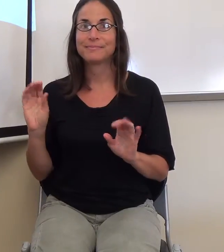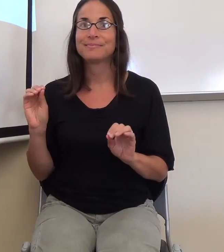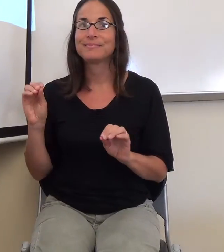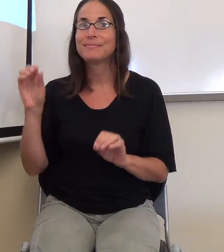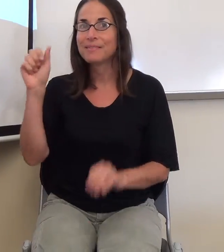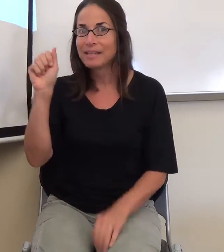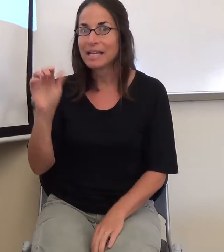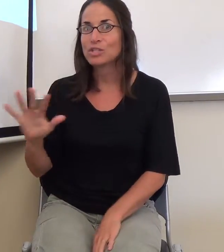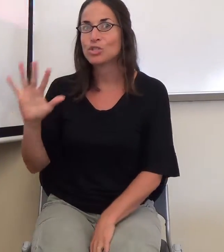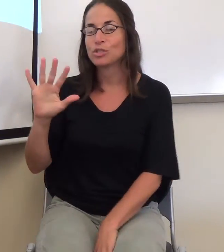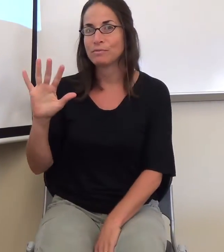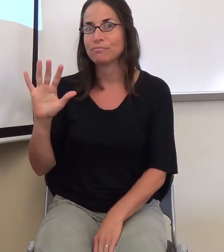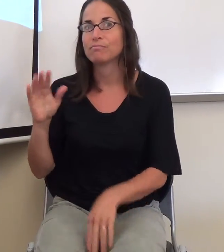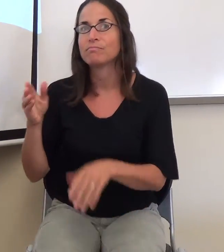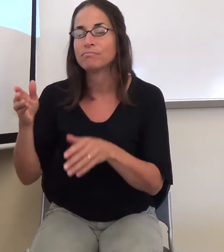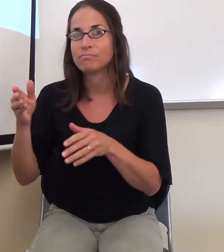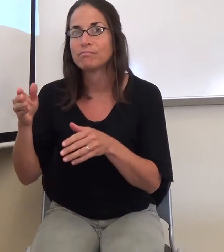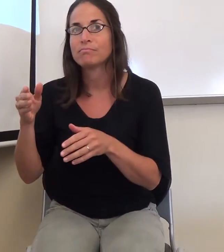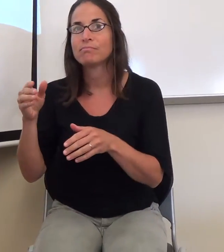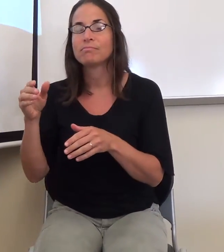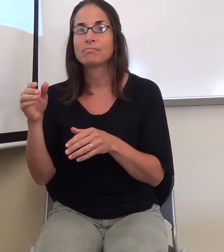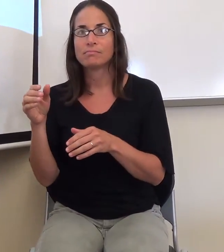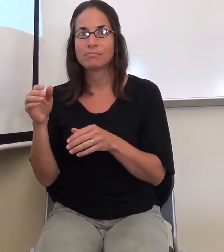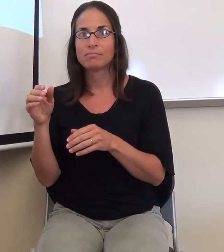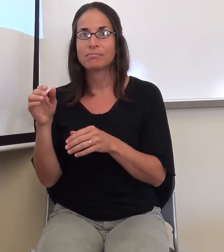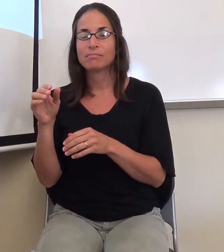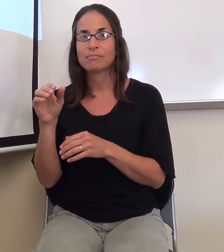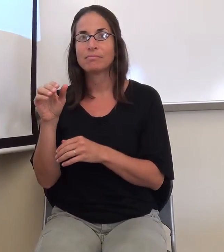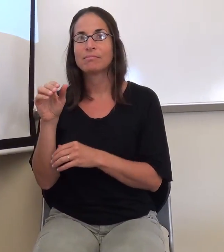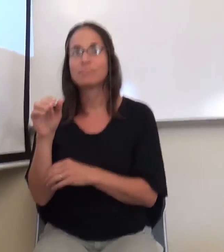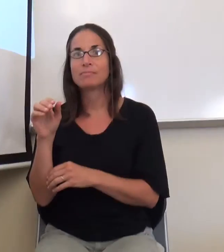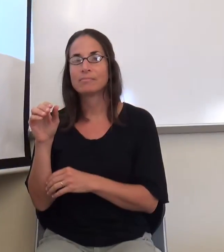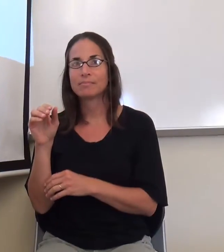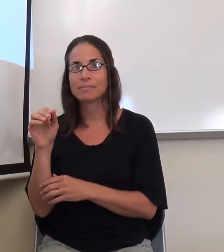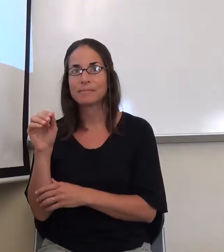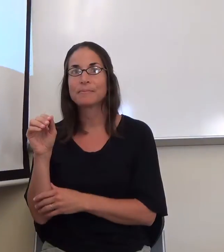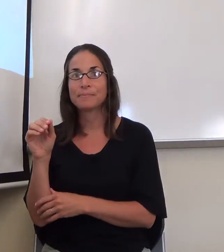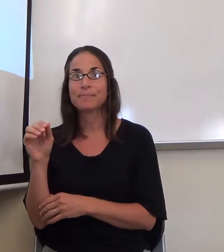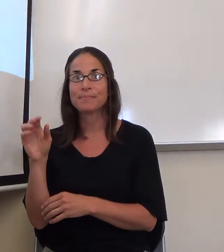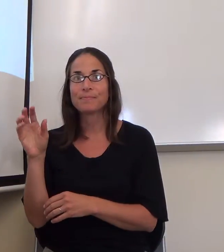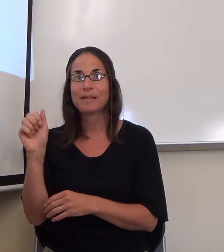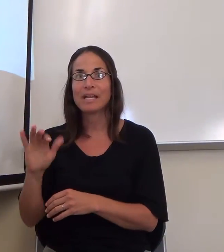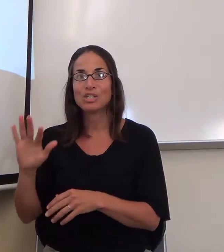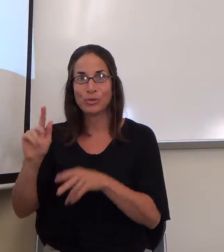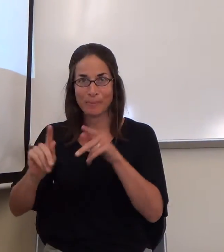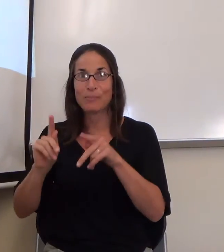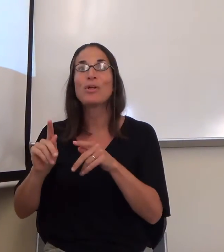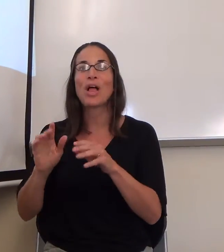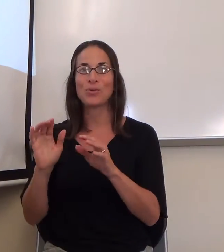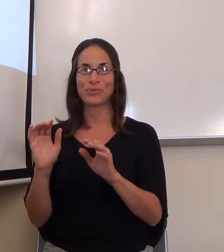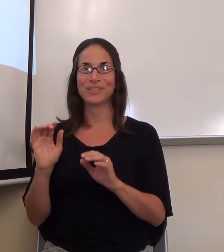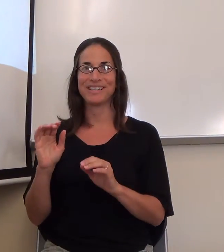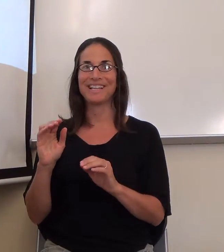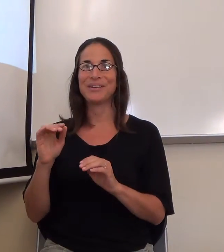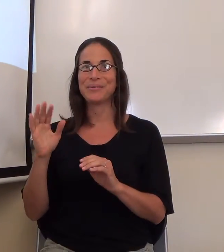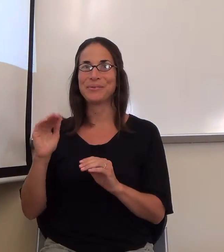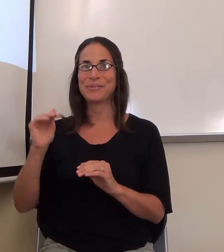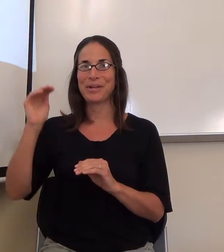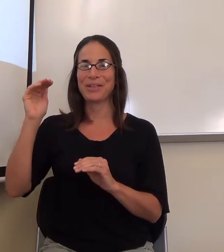are what? No, that, when they put that bench out there, I thought, you know